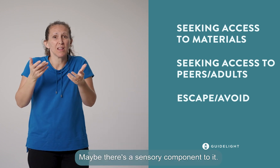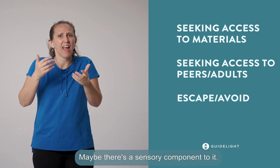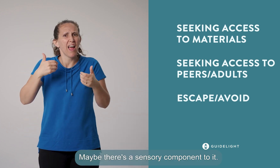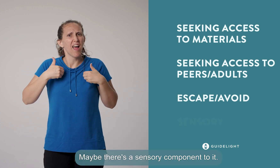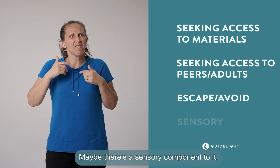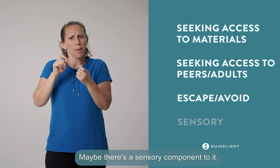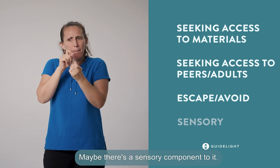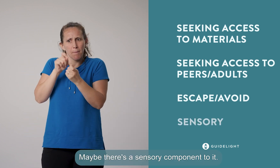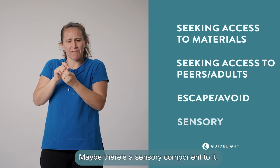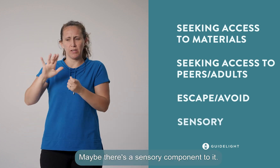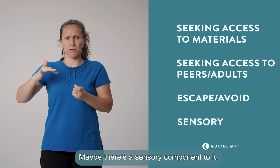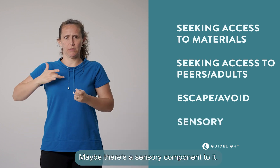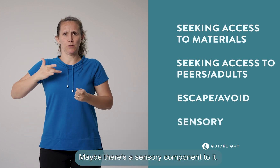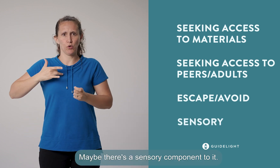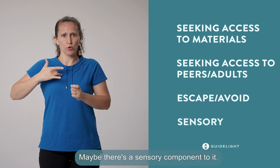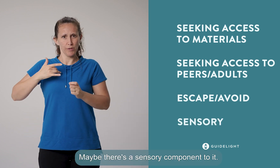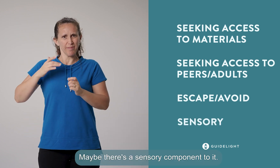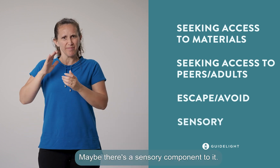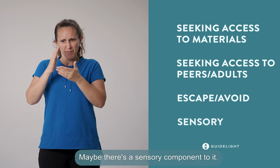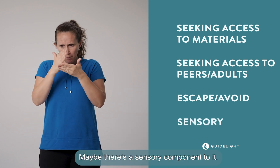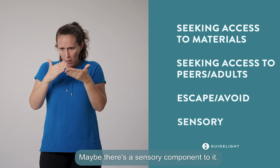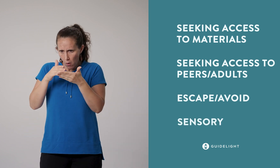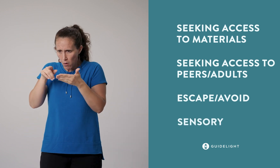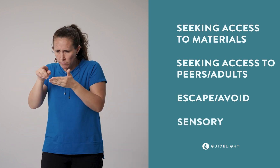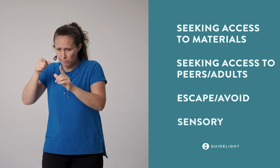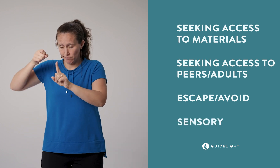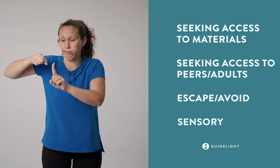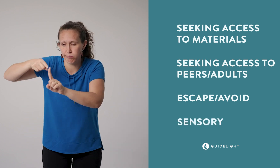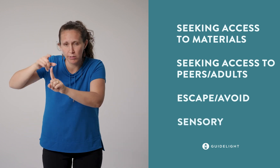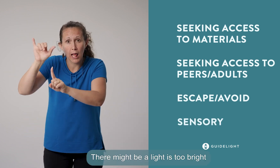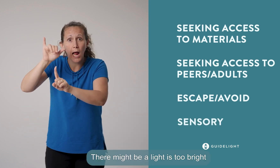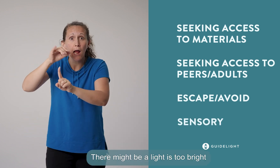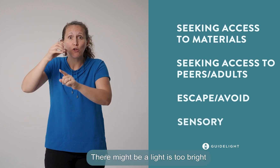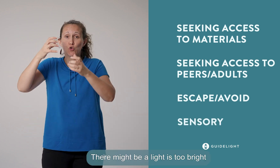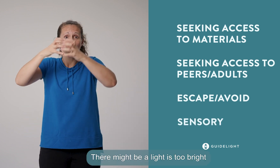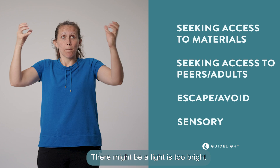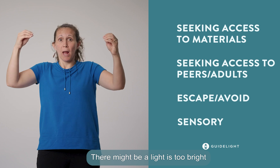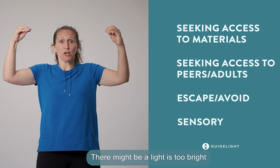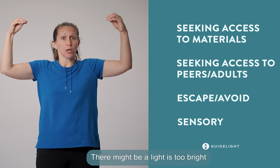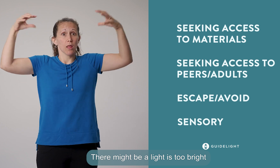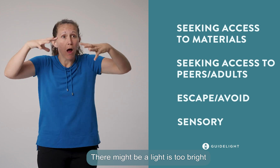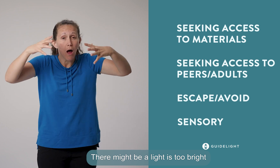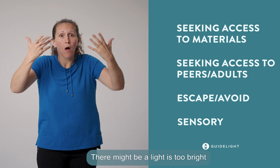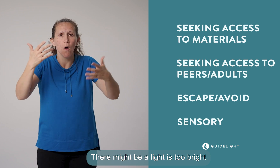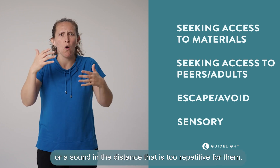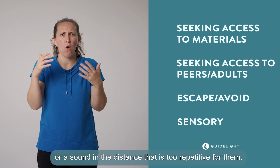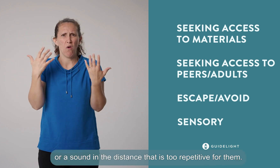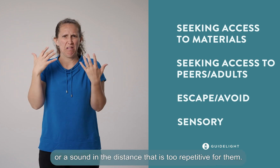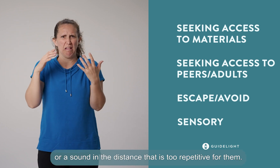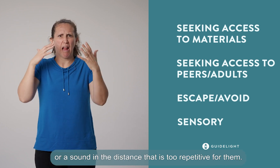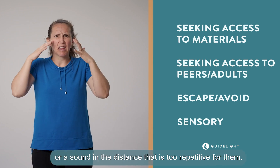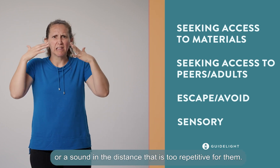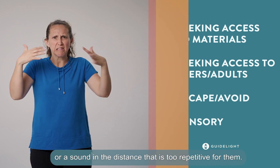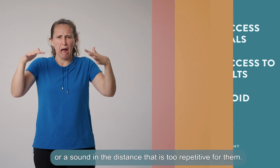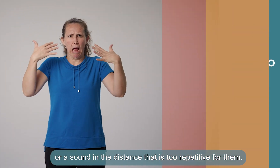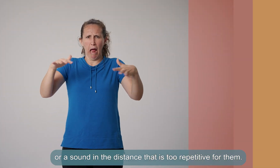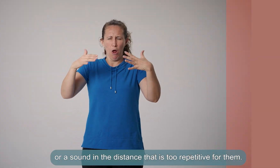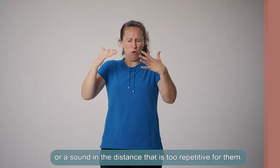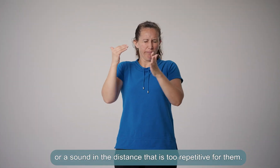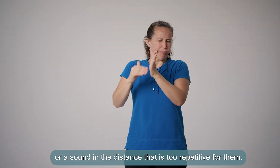Maybe there's a sensory component to it. There might be a light that's too bright, or a sound in the distance that's too